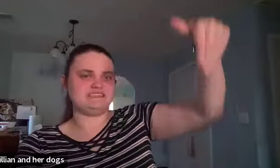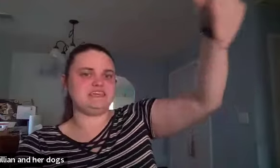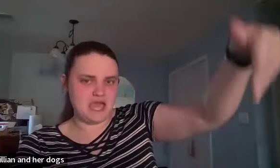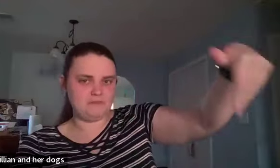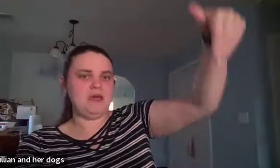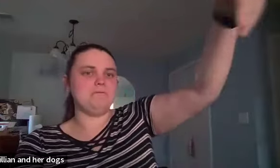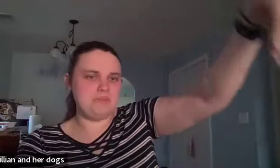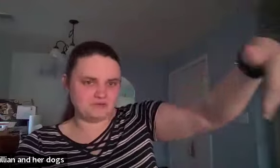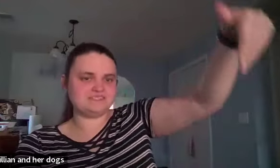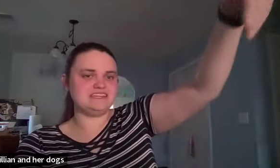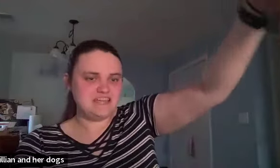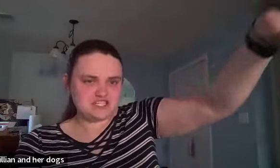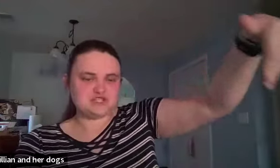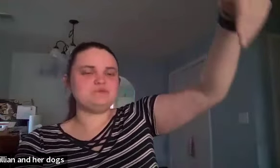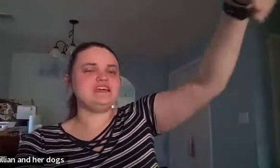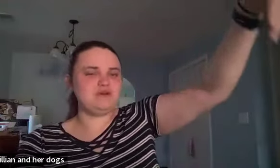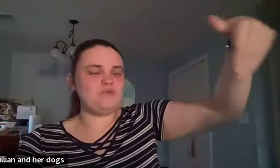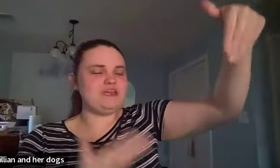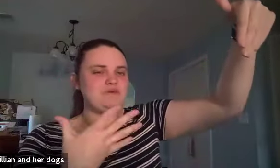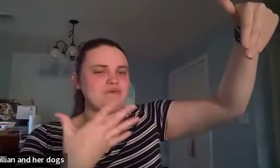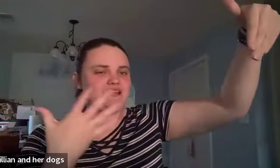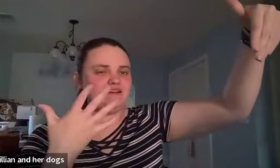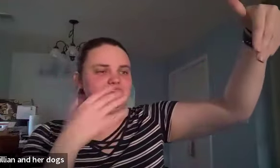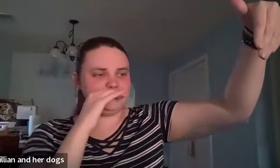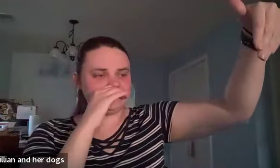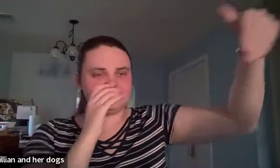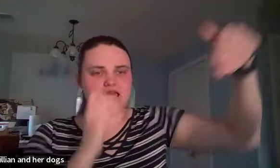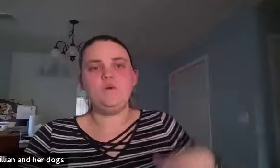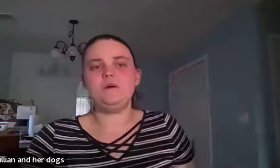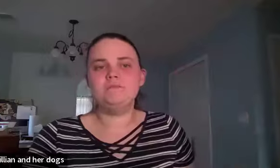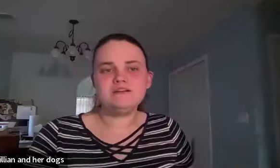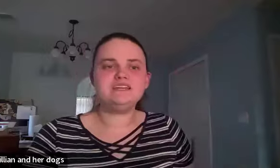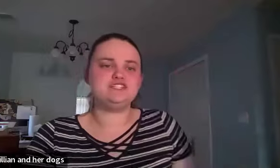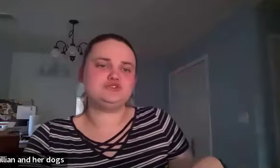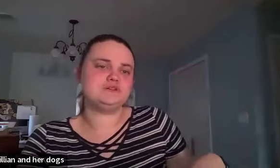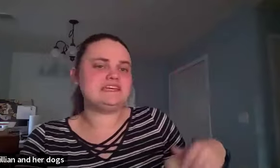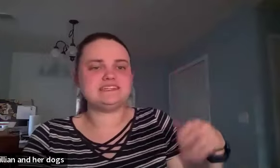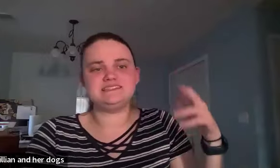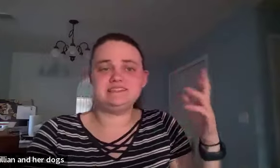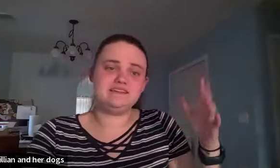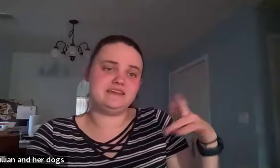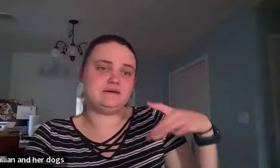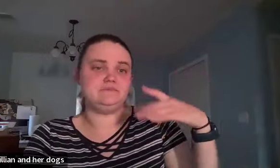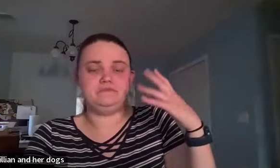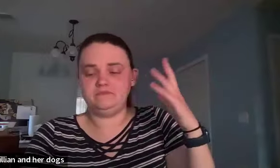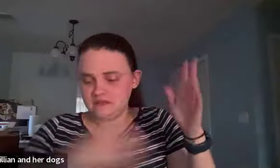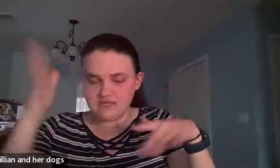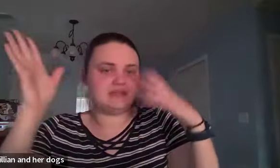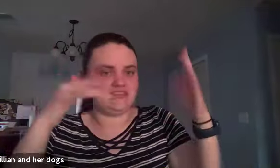just kept bouncing. So it was like when we hear like kids will say 1 million, trillion, zillion, billion, they